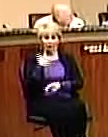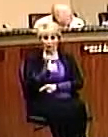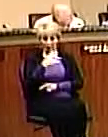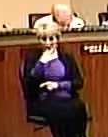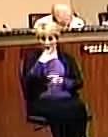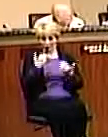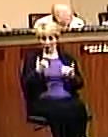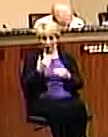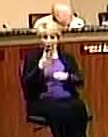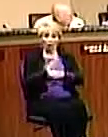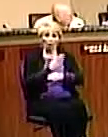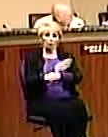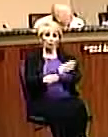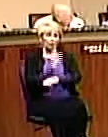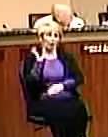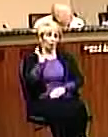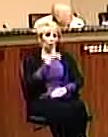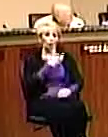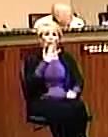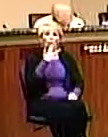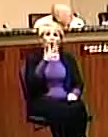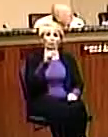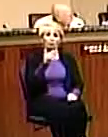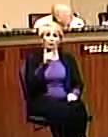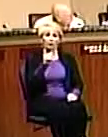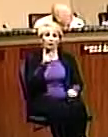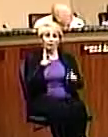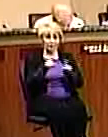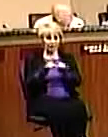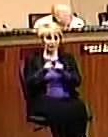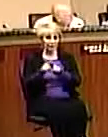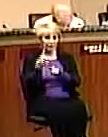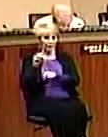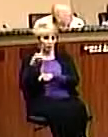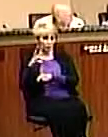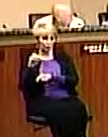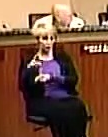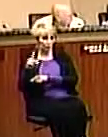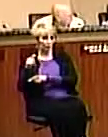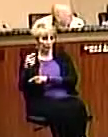now, upgrading our water plant, just like we're doing at the sewer plant.